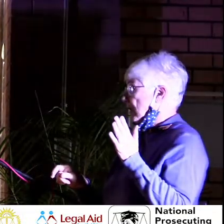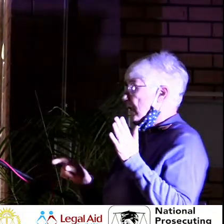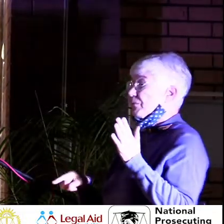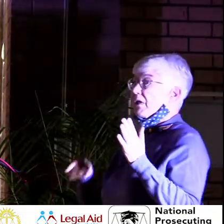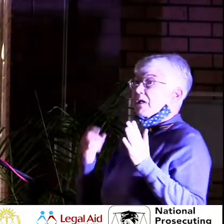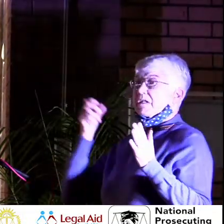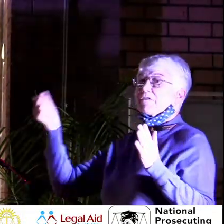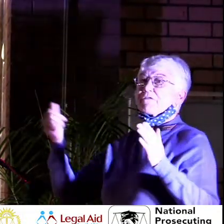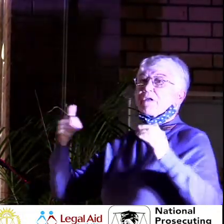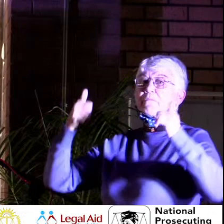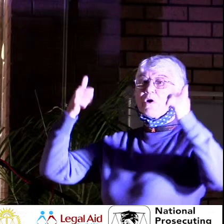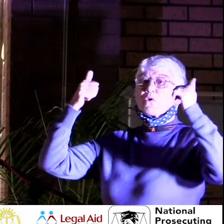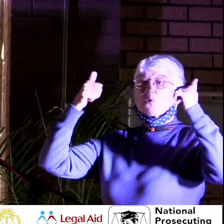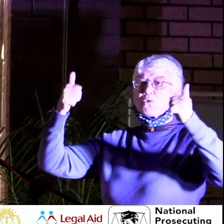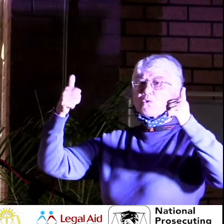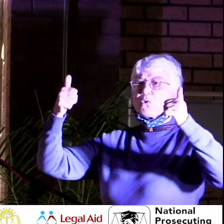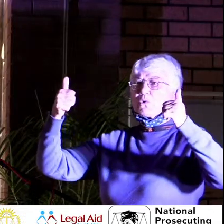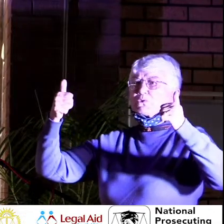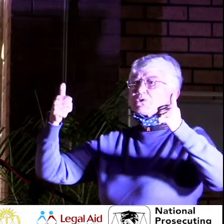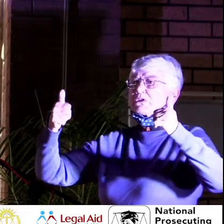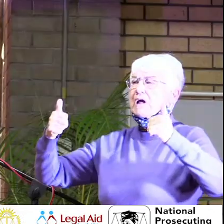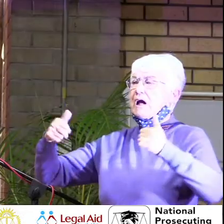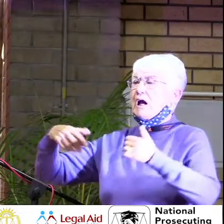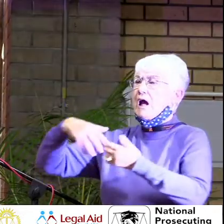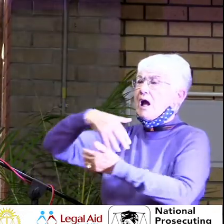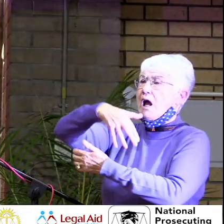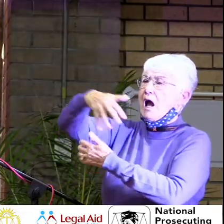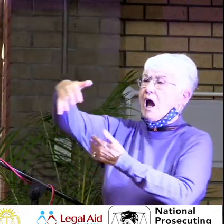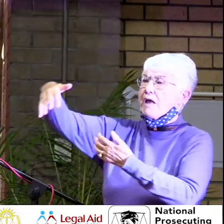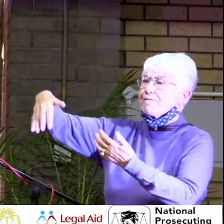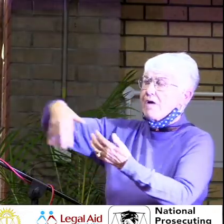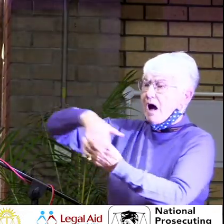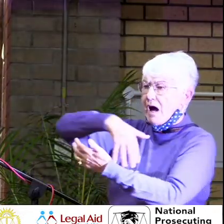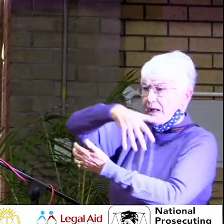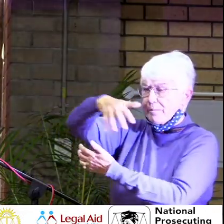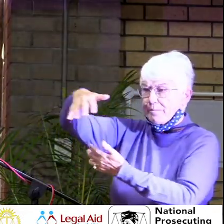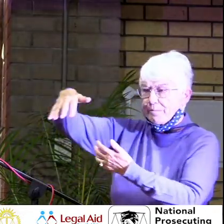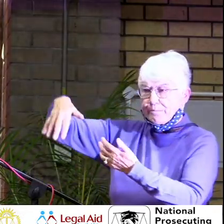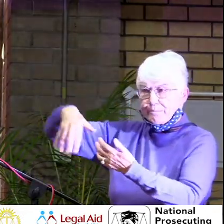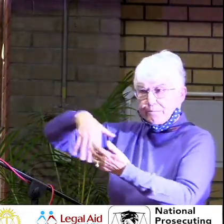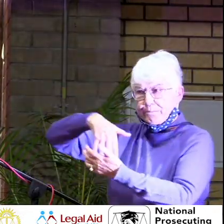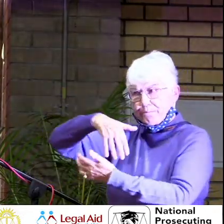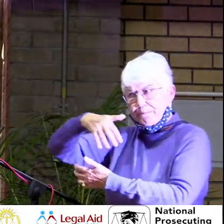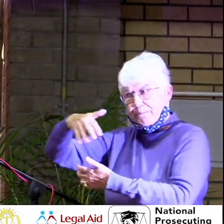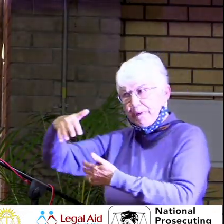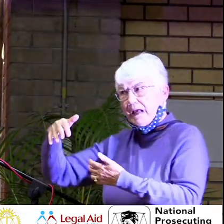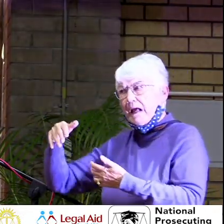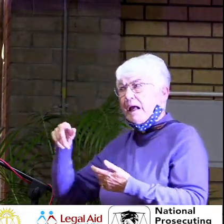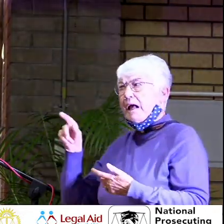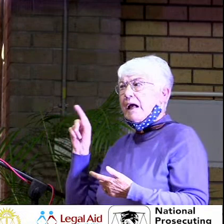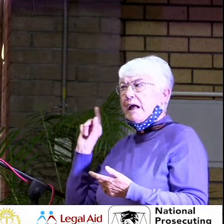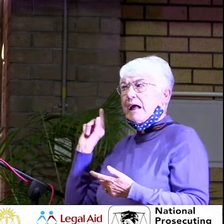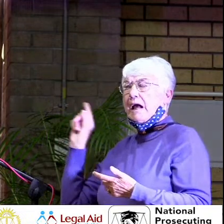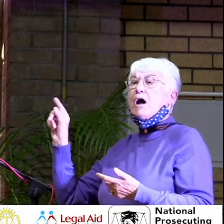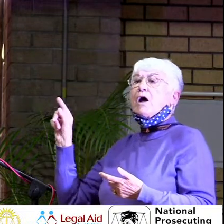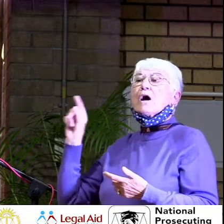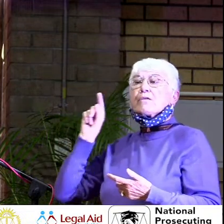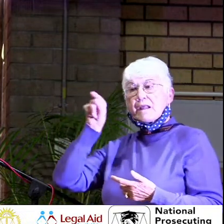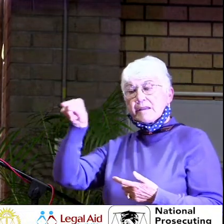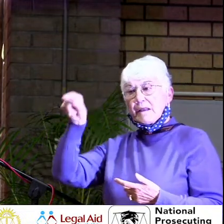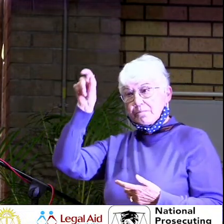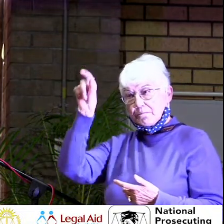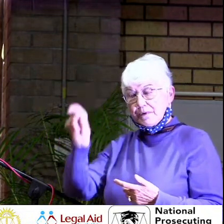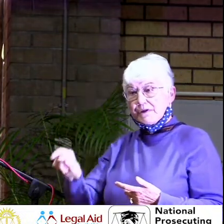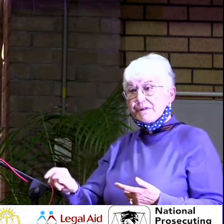sure that we treat them humanely. We also have to make sure that we develop